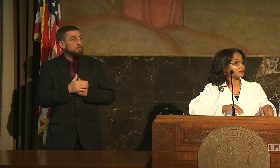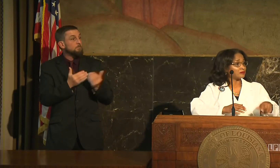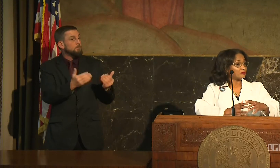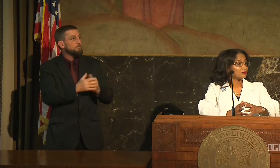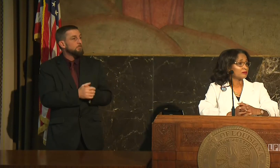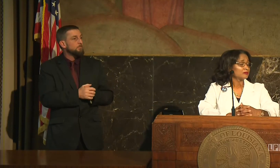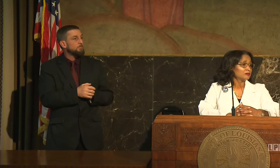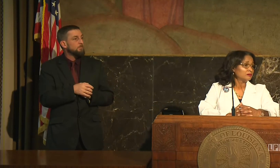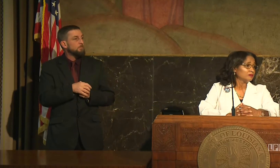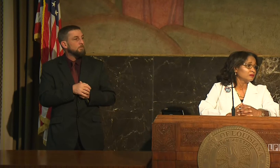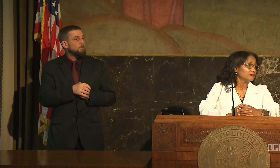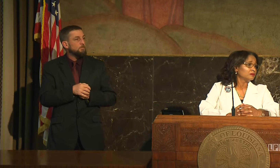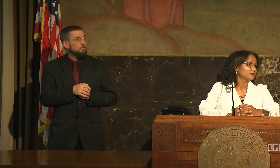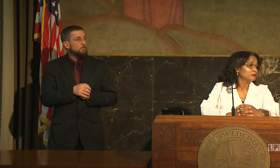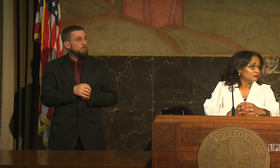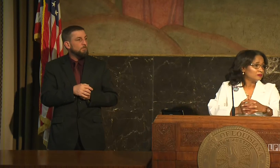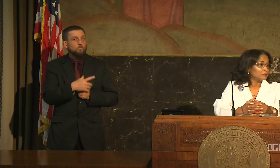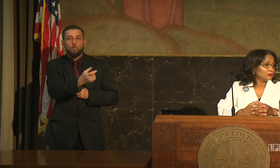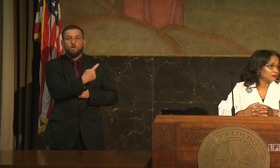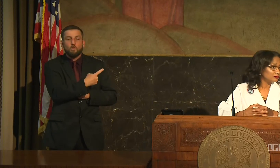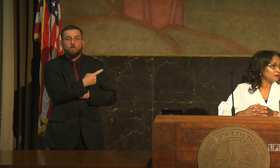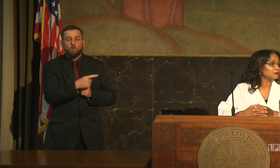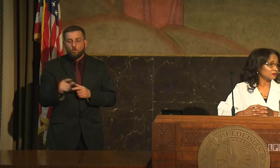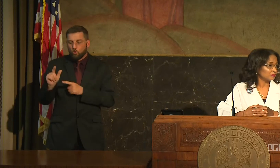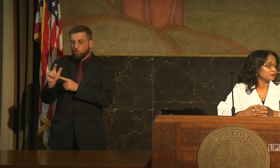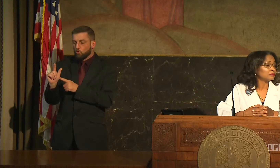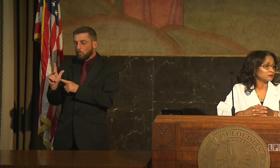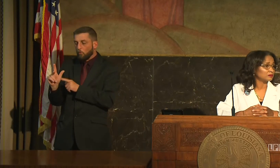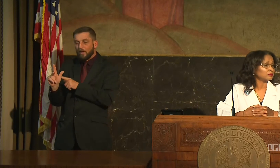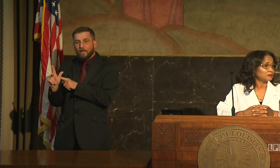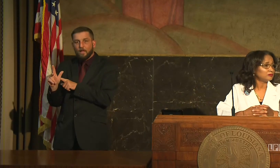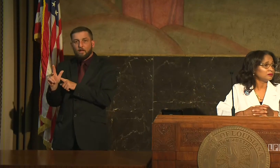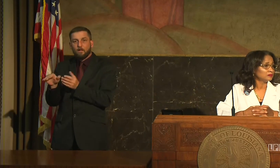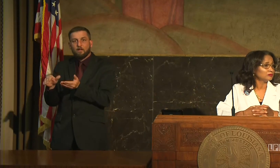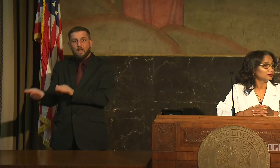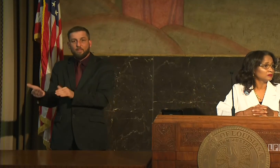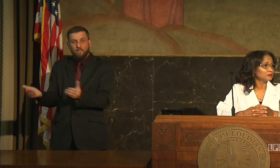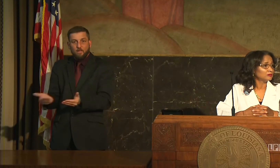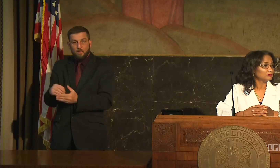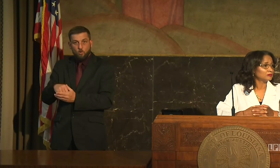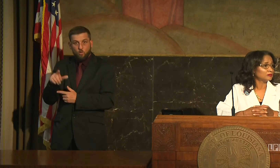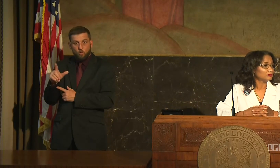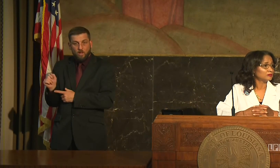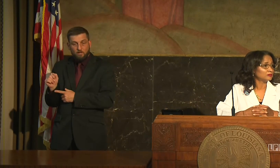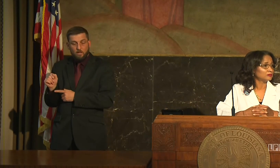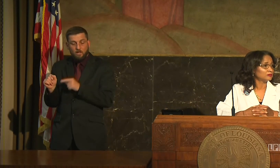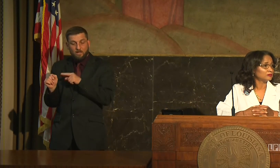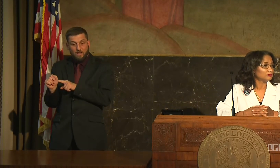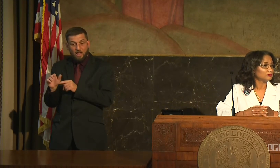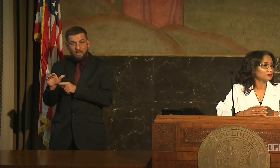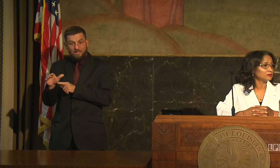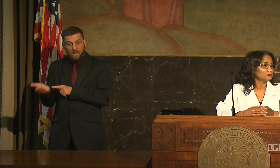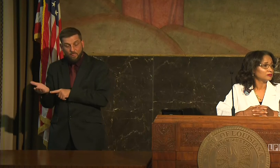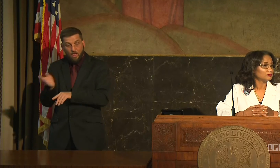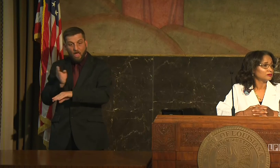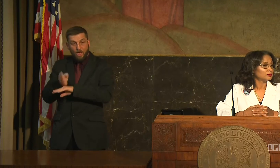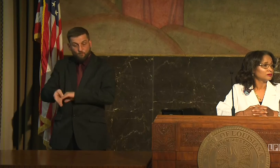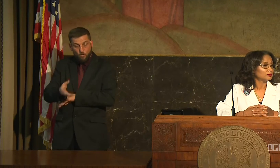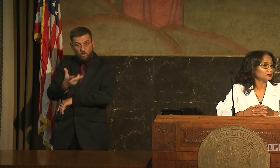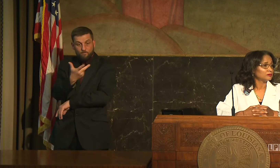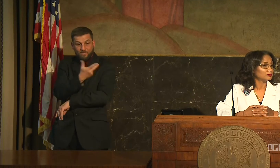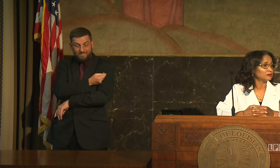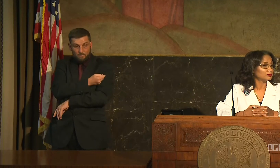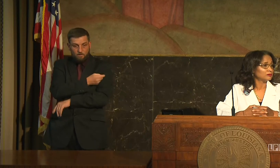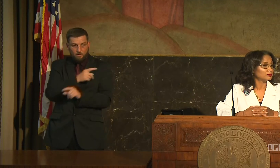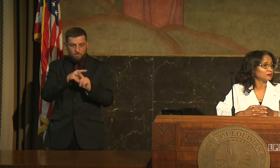Yes. Doctor, the 23 deaths you mentioned in Louisiana, those are deaths after the vaccination, but they're